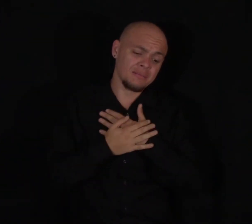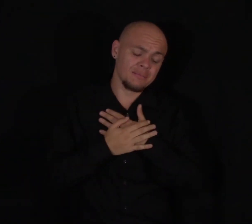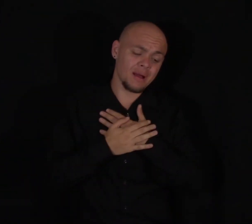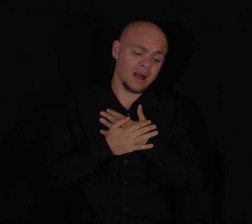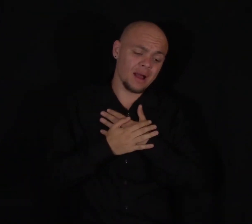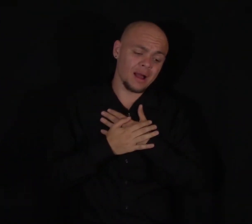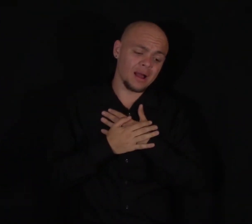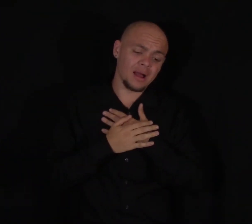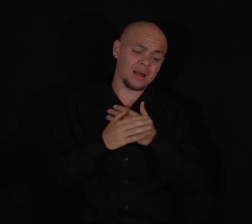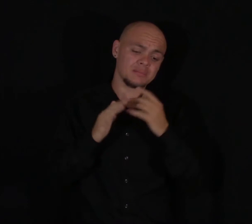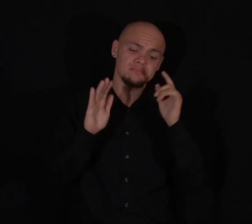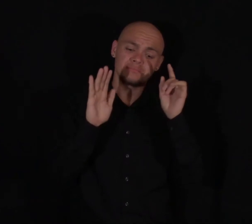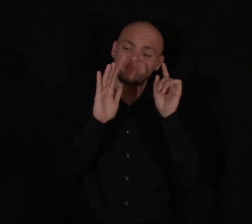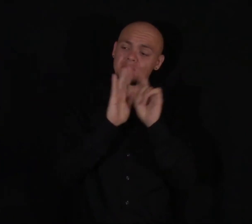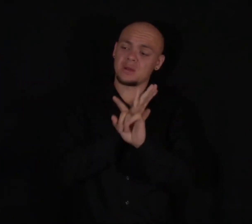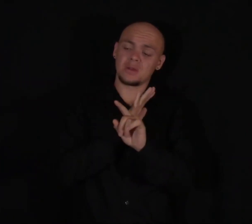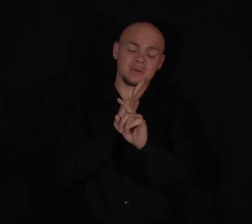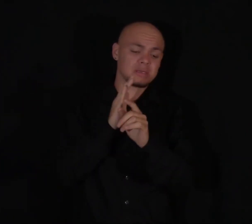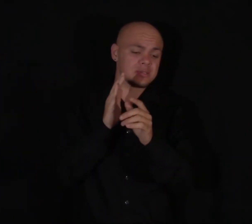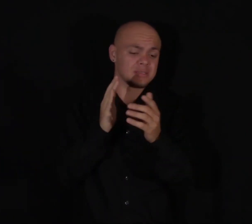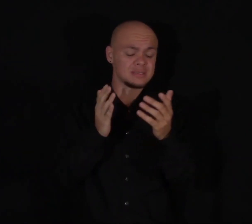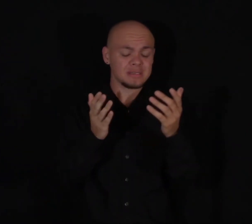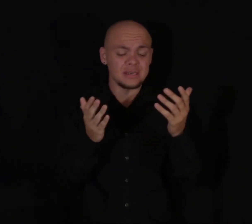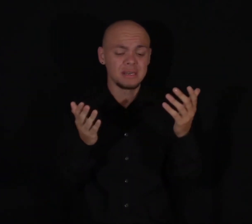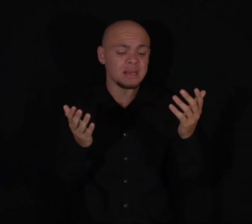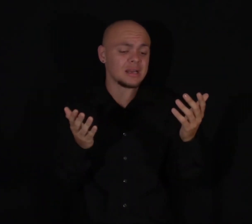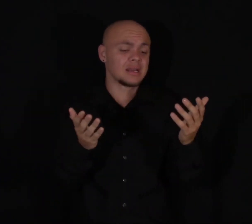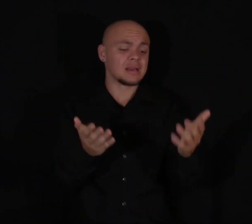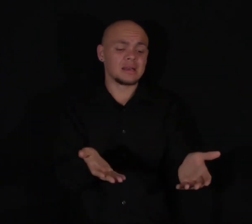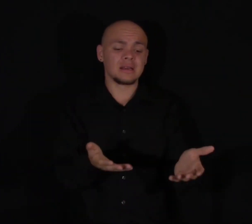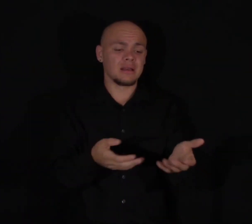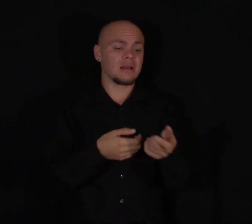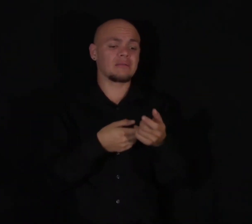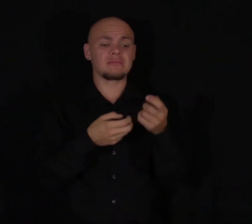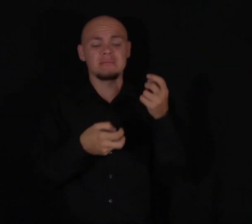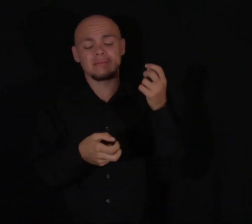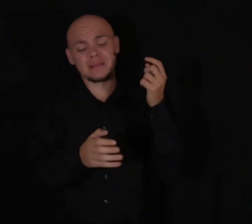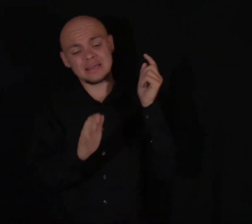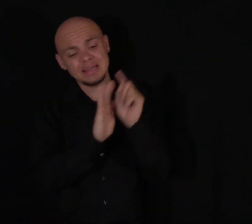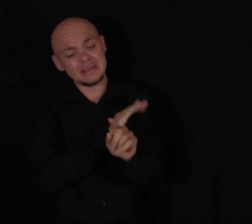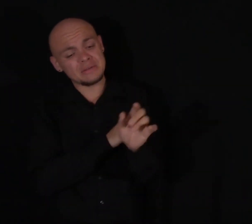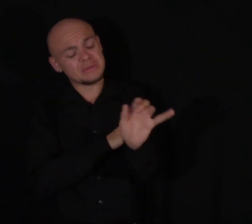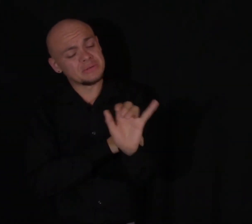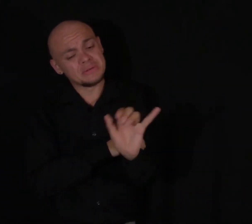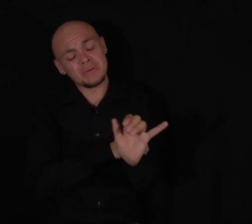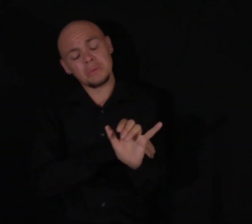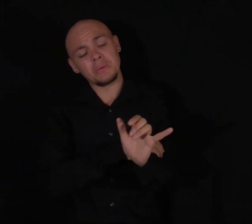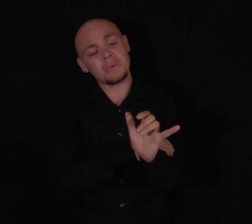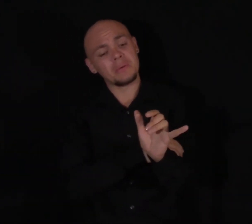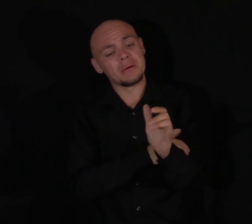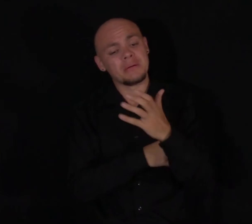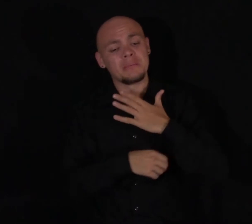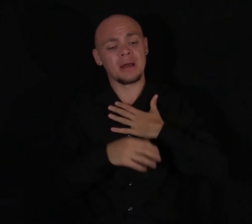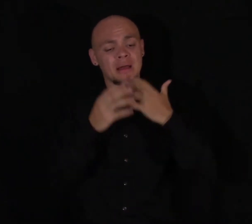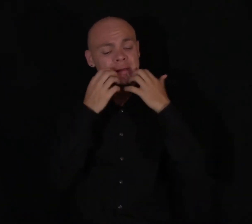murderous machinations deprived you also, my dearest Henry, of life? Two have I